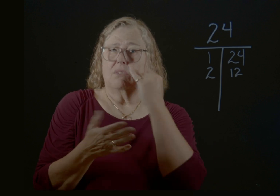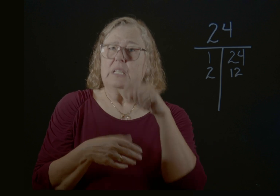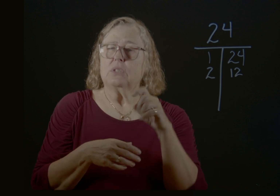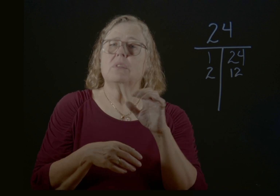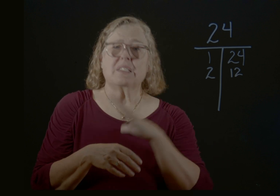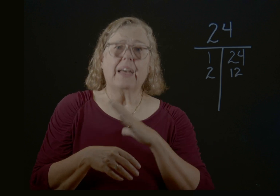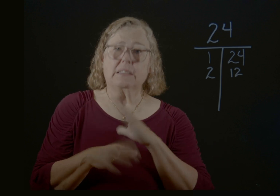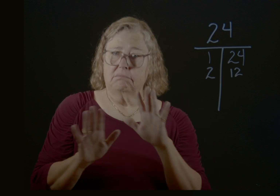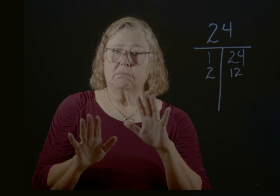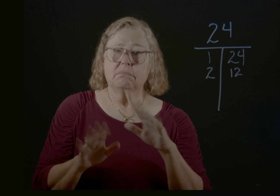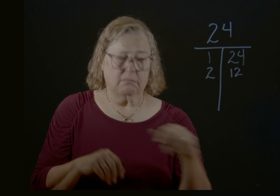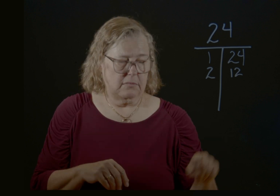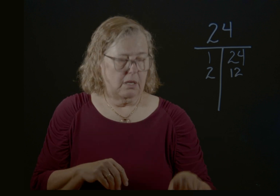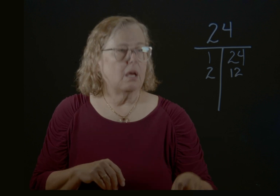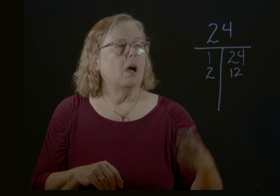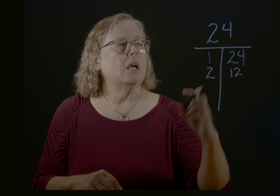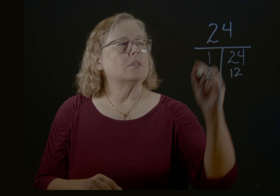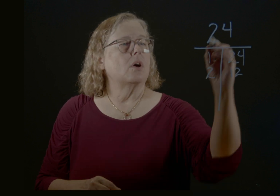to. That's totally fine.